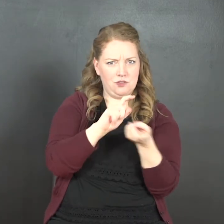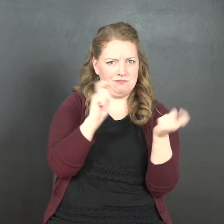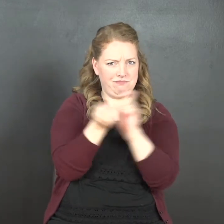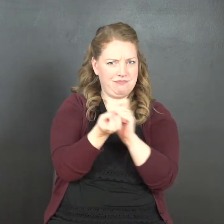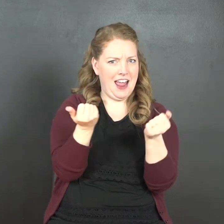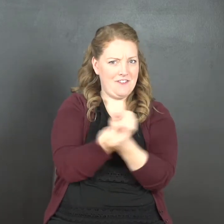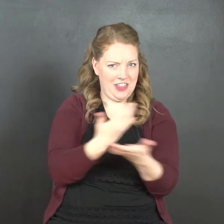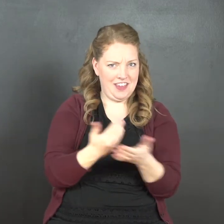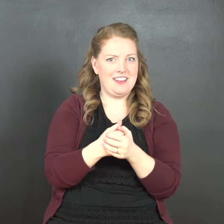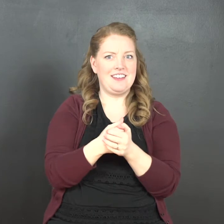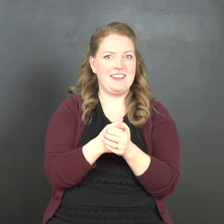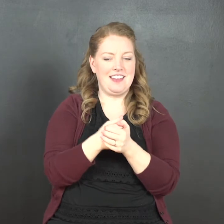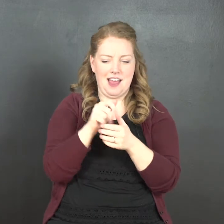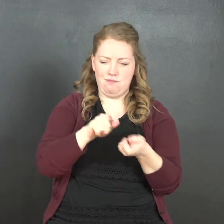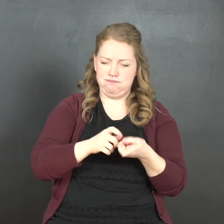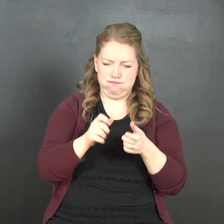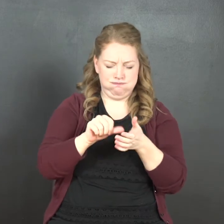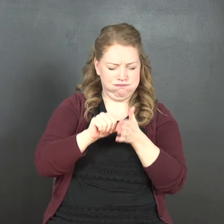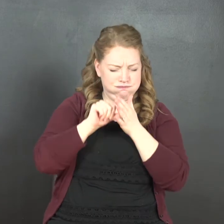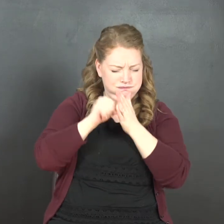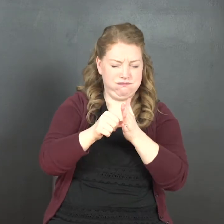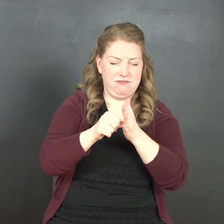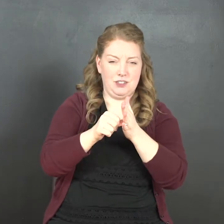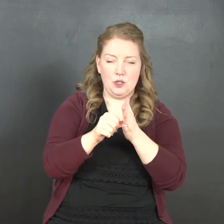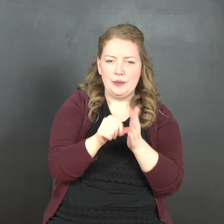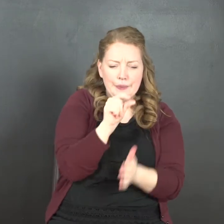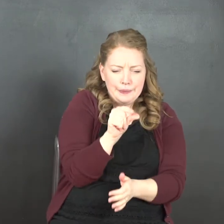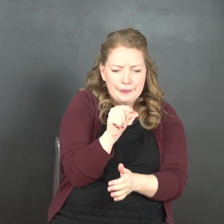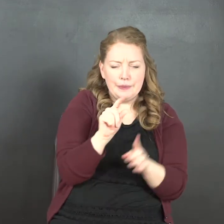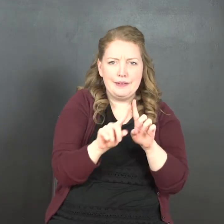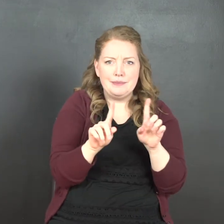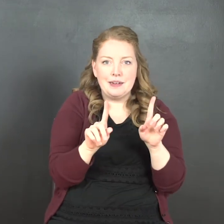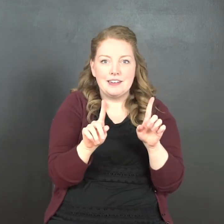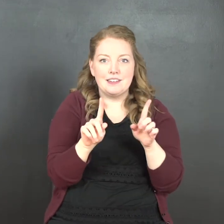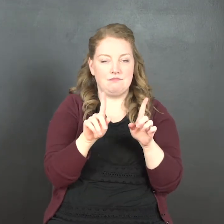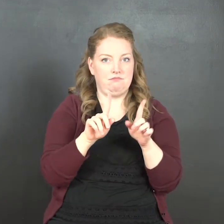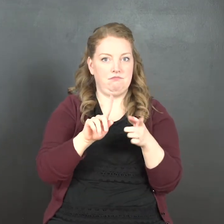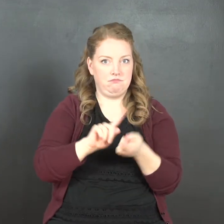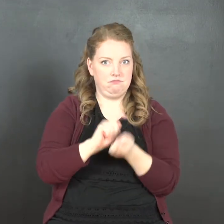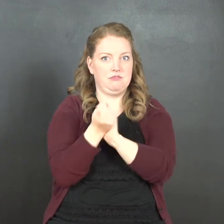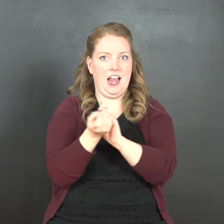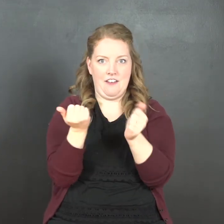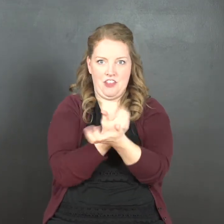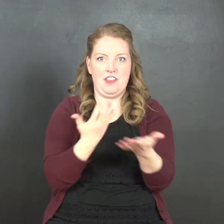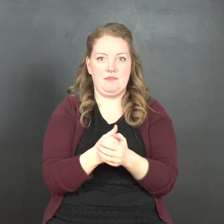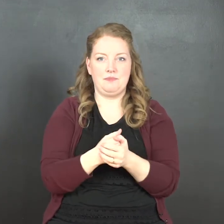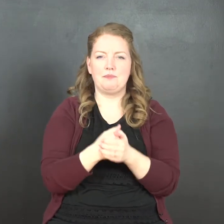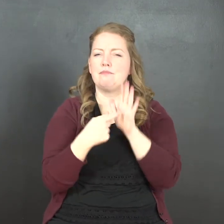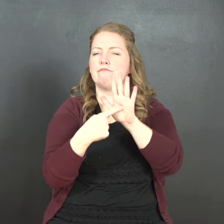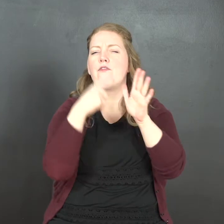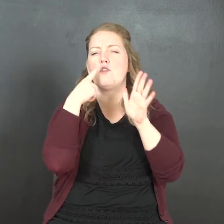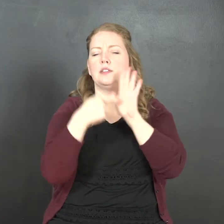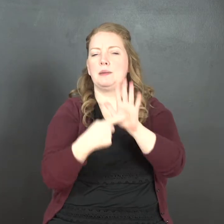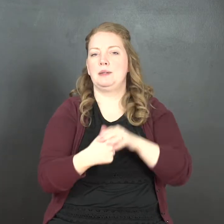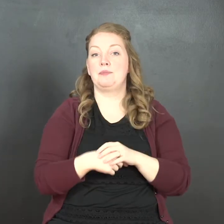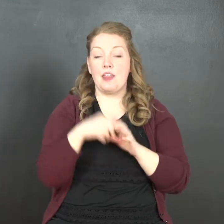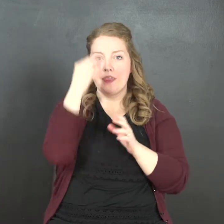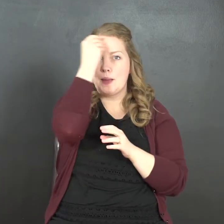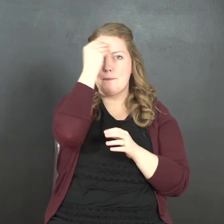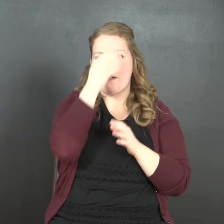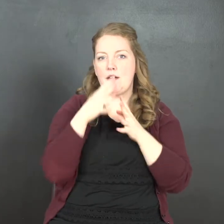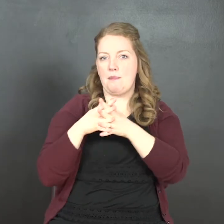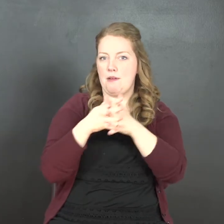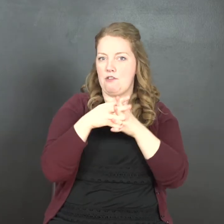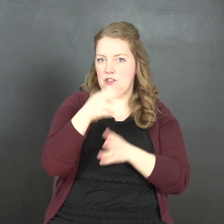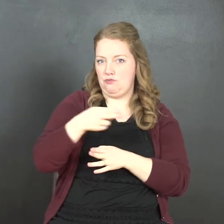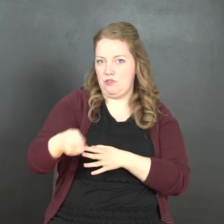Two little letters, but quite a punch that it packs. Let me illustrate. Think of how different that American history would